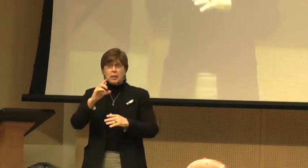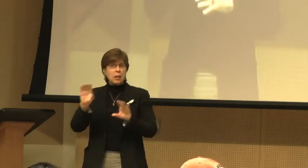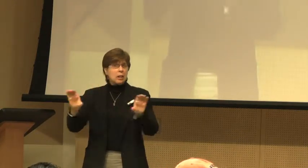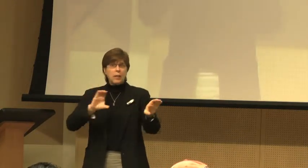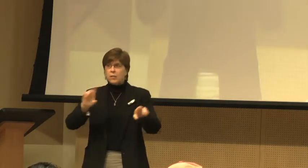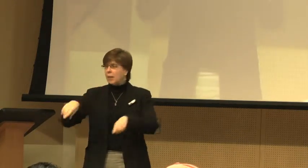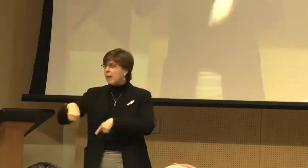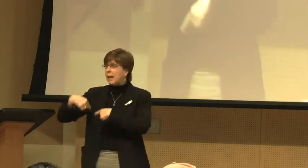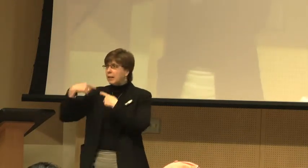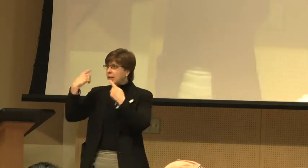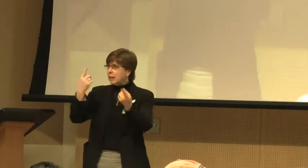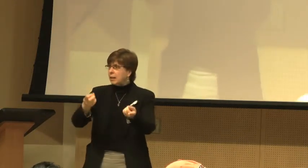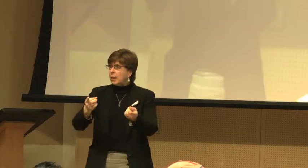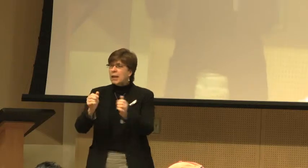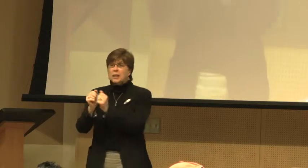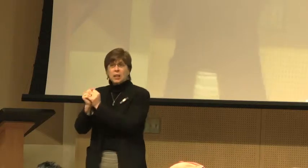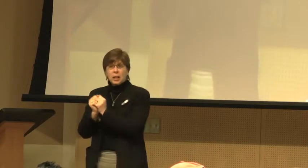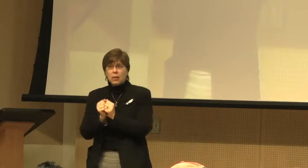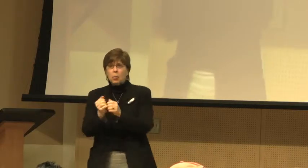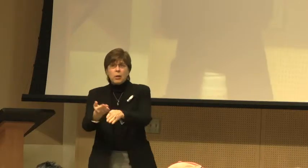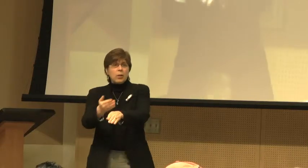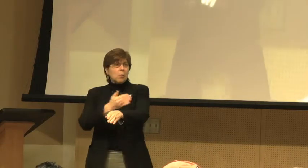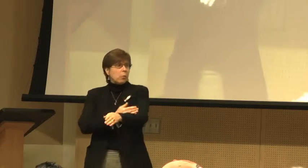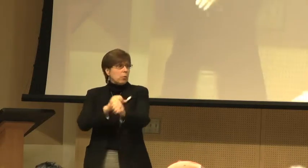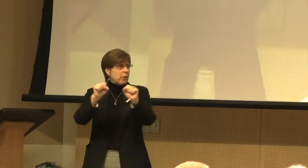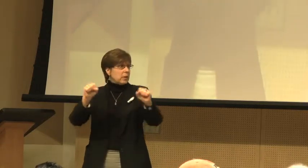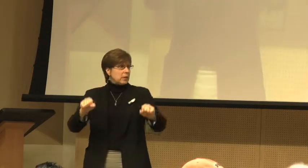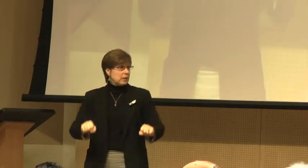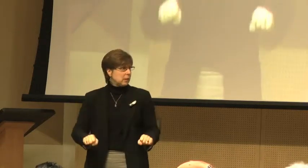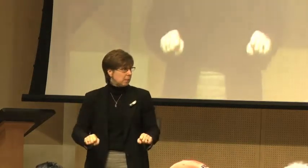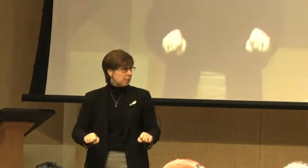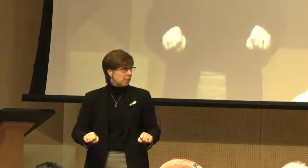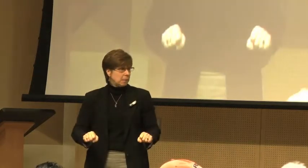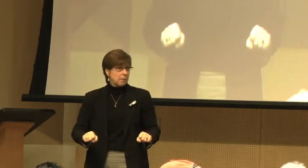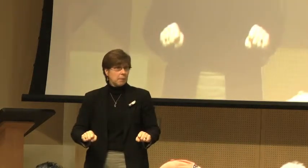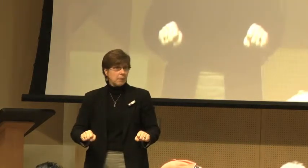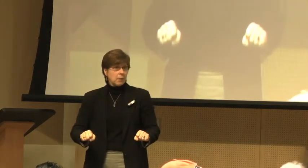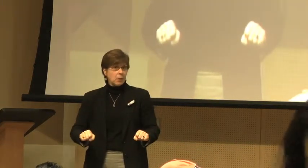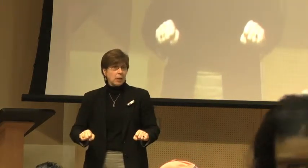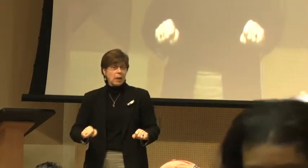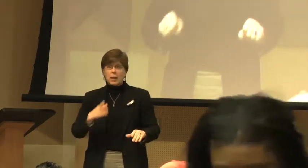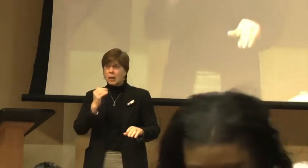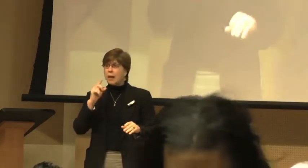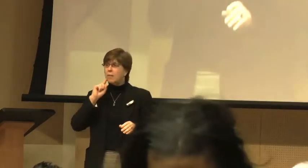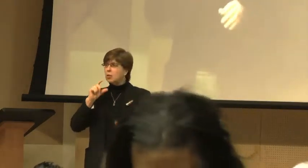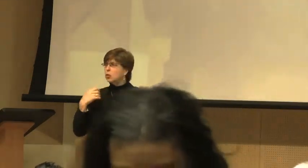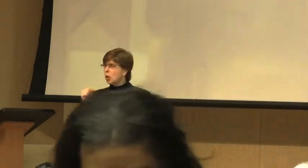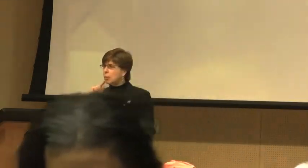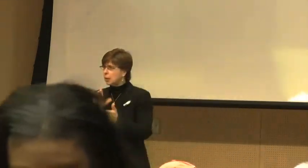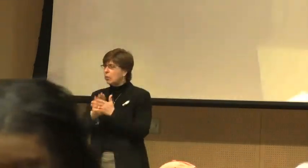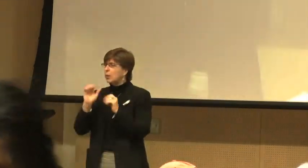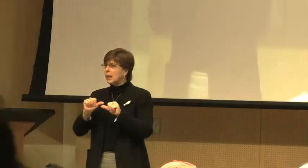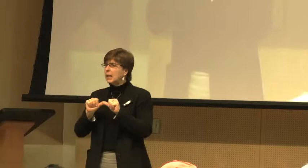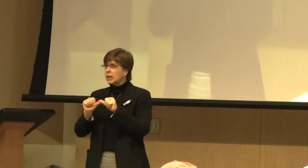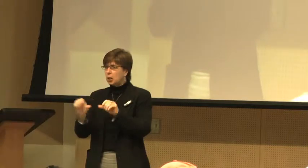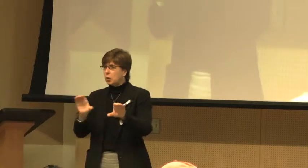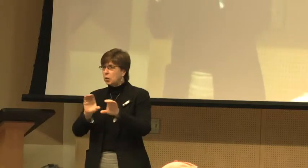And together we improve this system. And I have strong belief that I think to